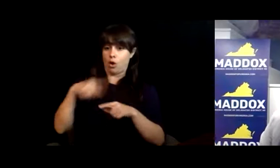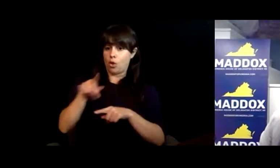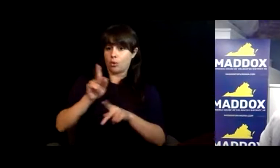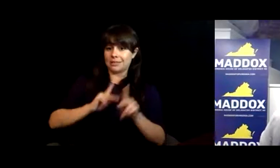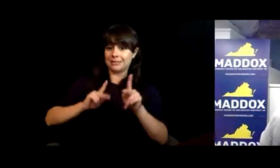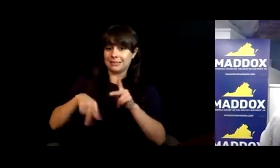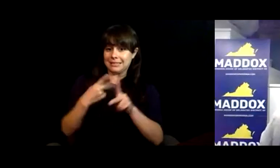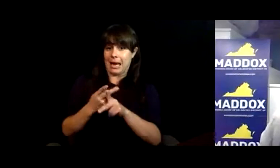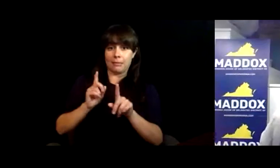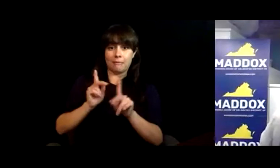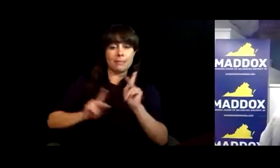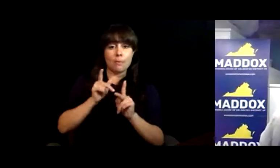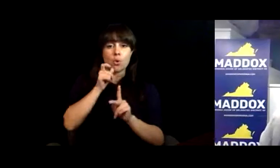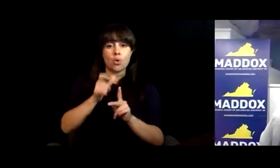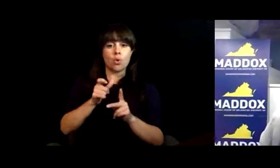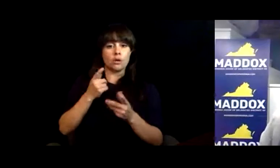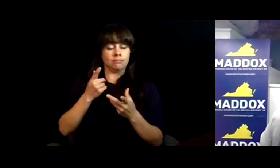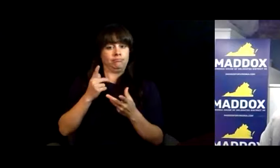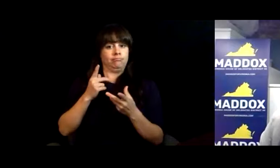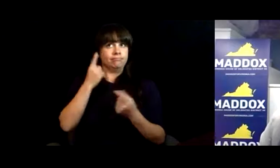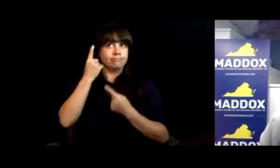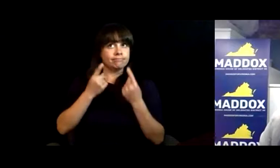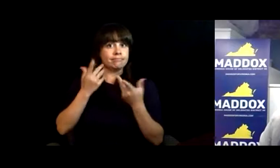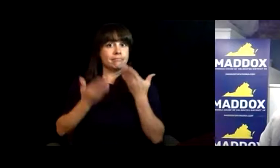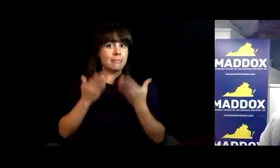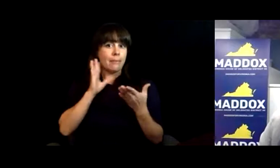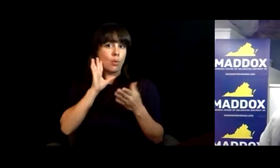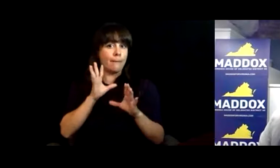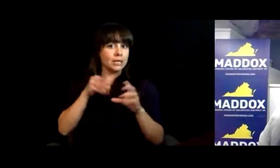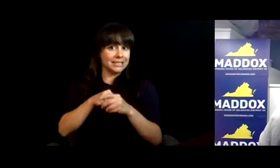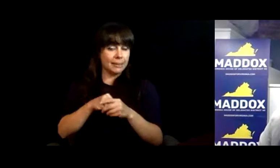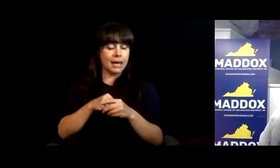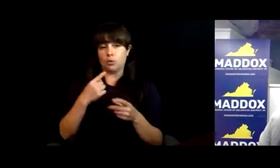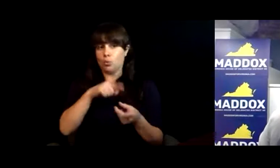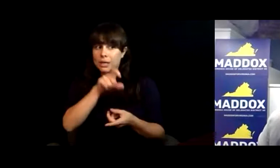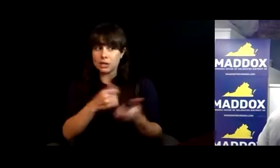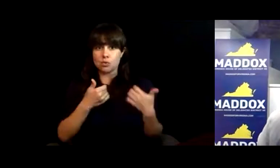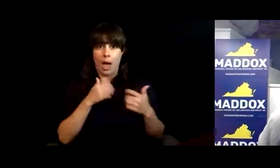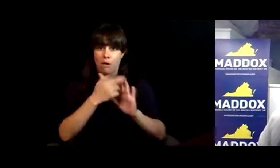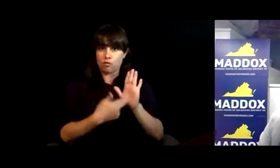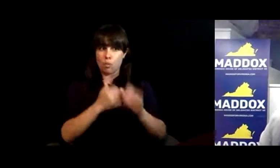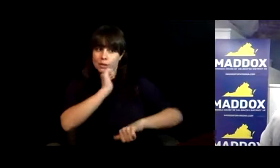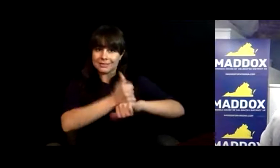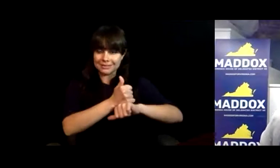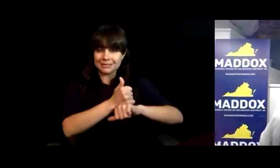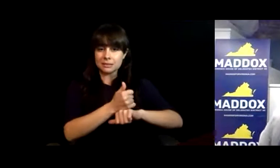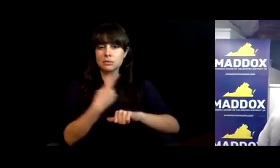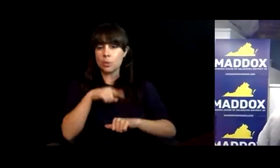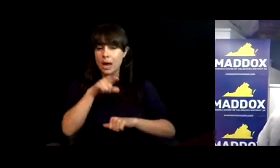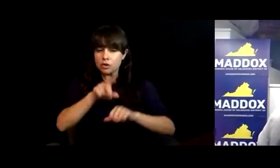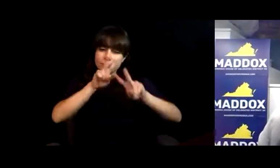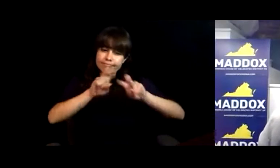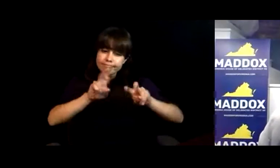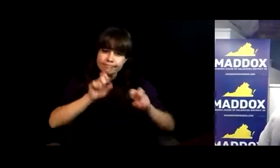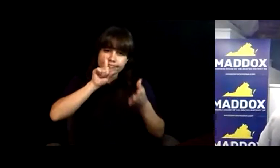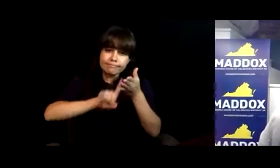considered for participation in these interventions and these police actions? I think that we need to take a very close look at this. And